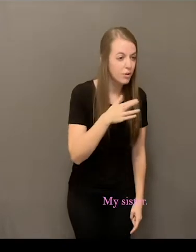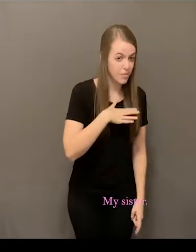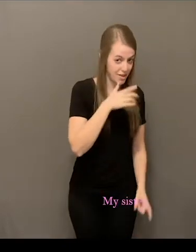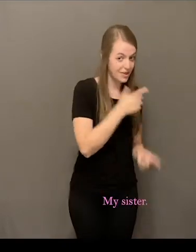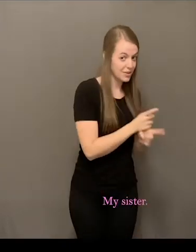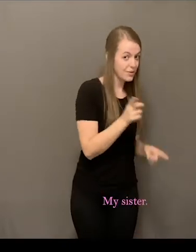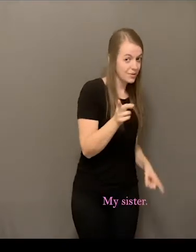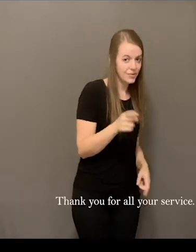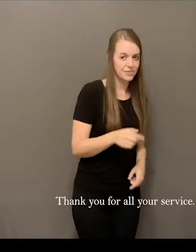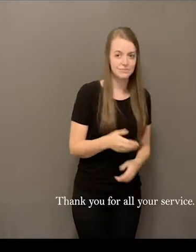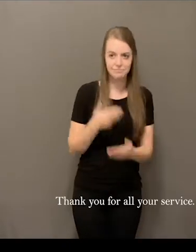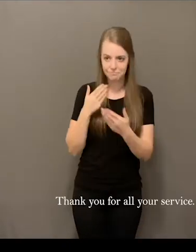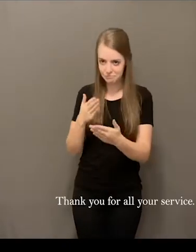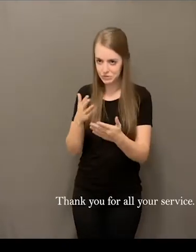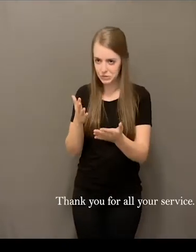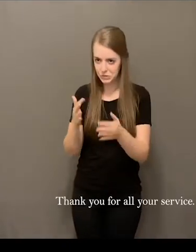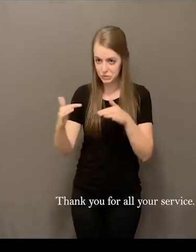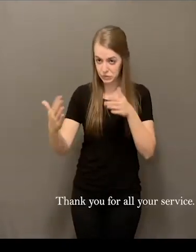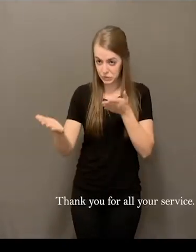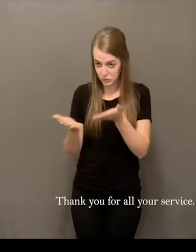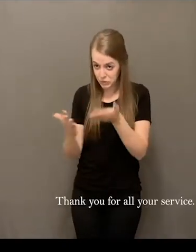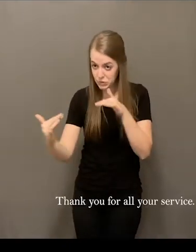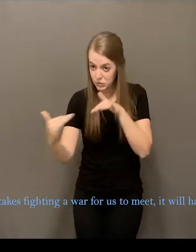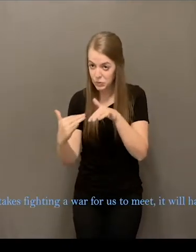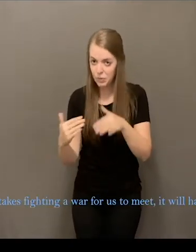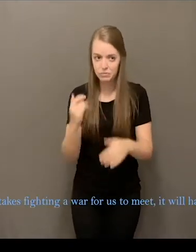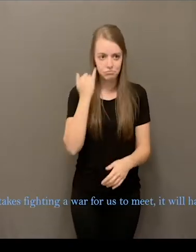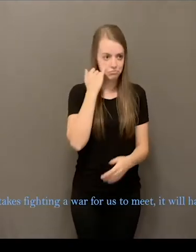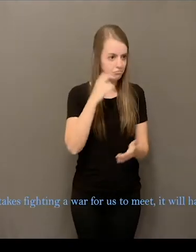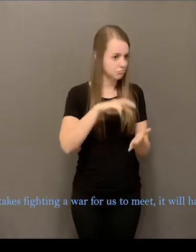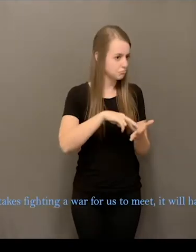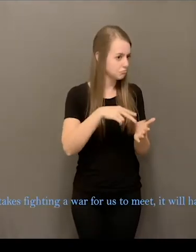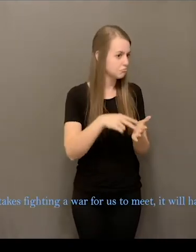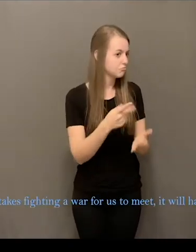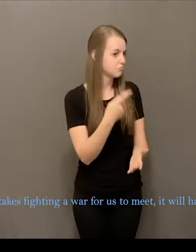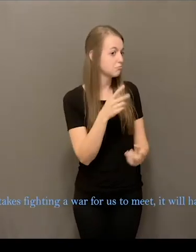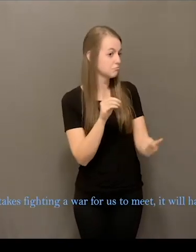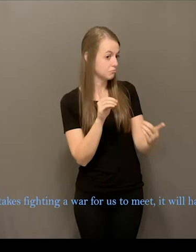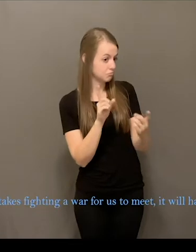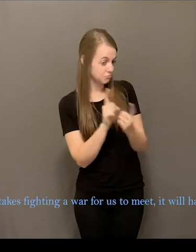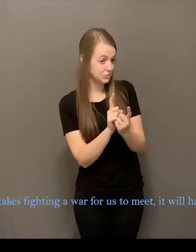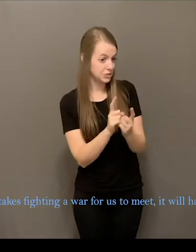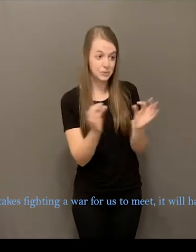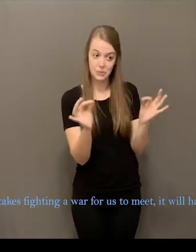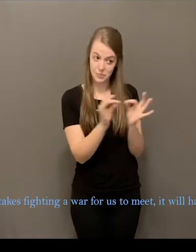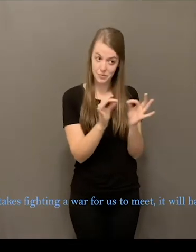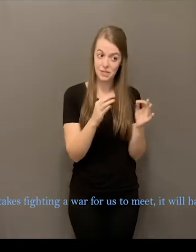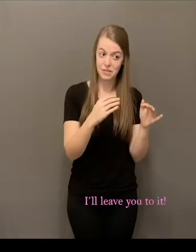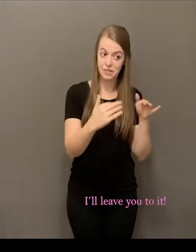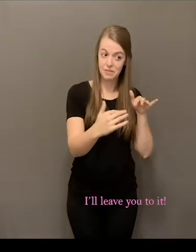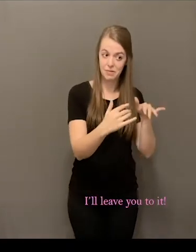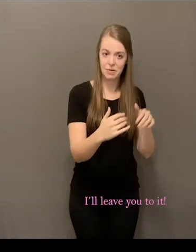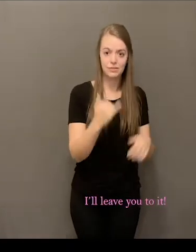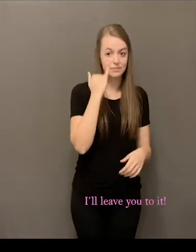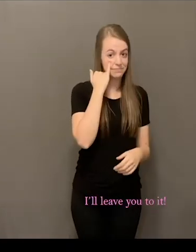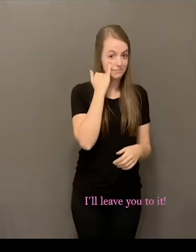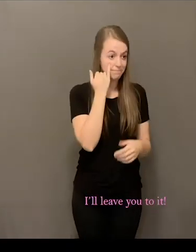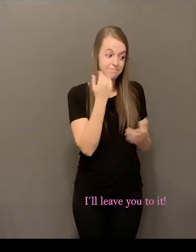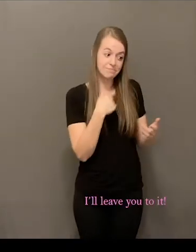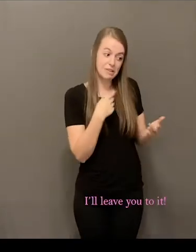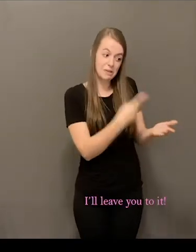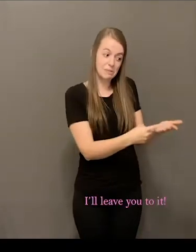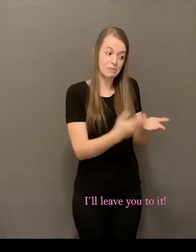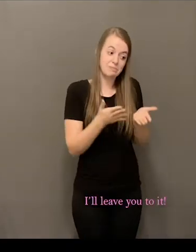Schuyler. My sister. Thank you for all your service. If it takes fighting a war for us to meet, it will have been worth it. I'll leave you to